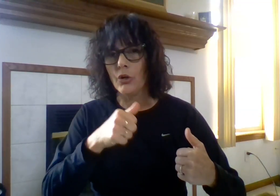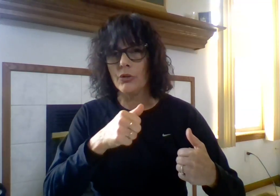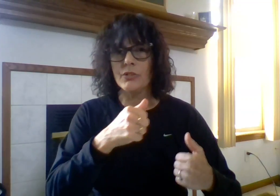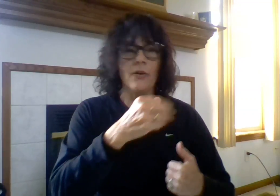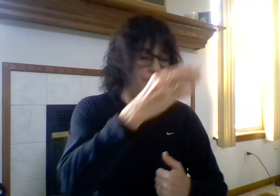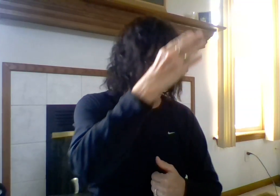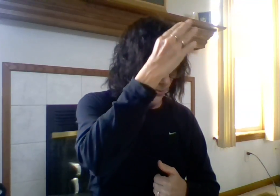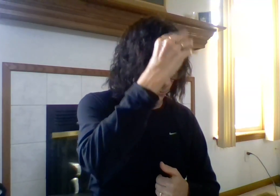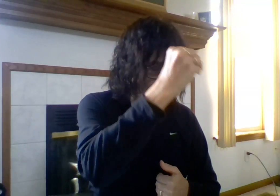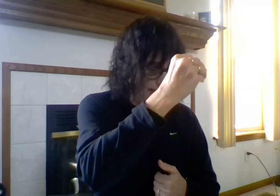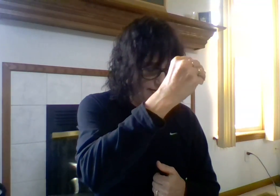girls from the boys.